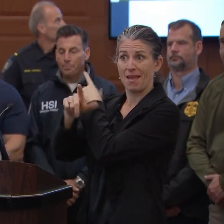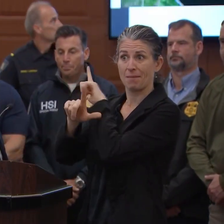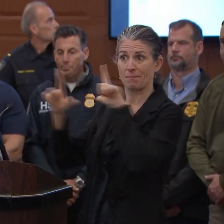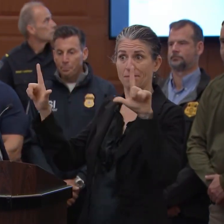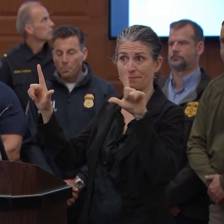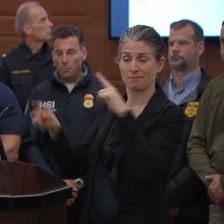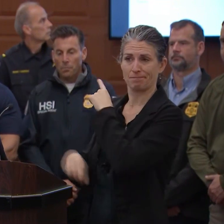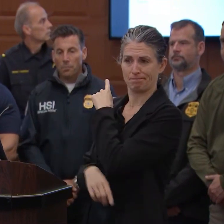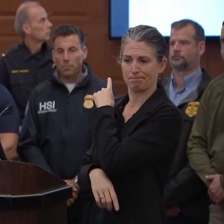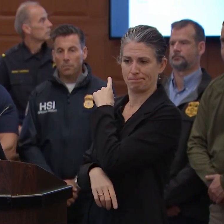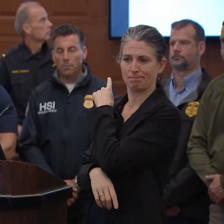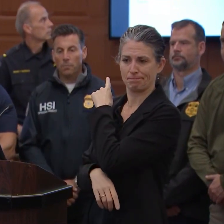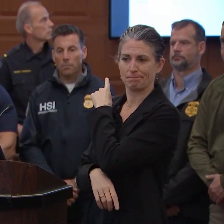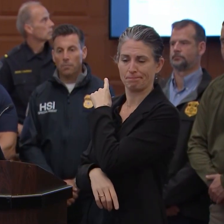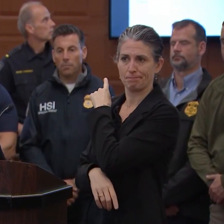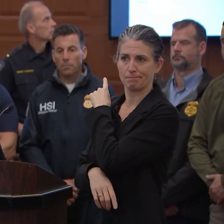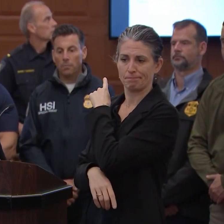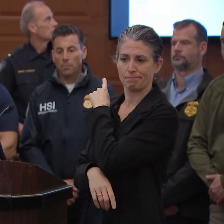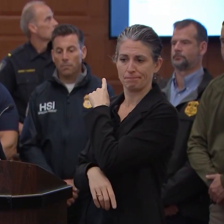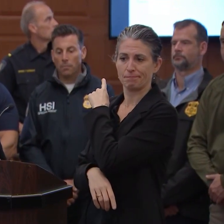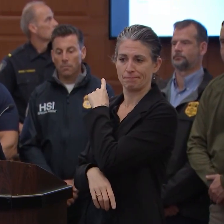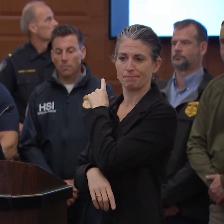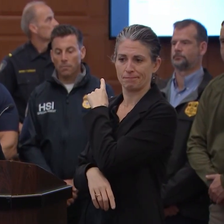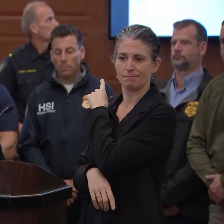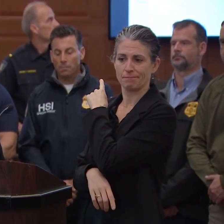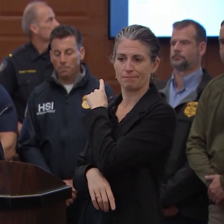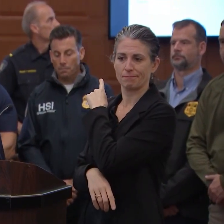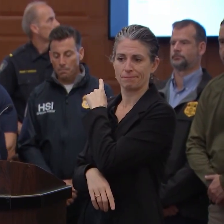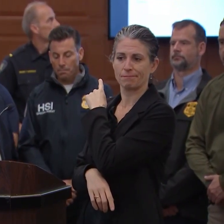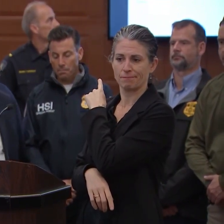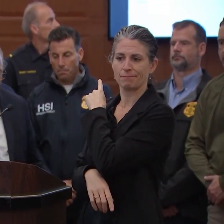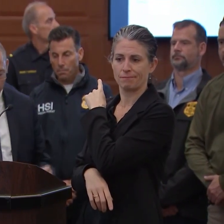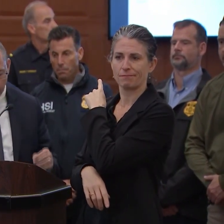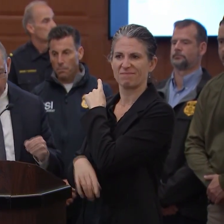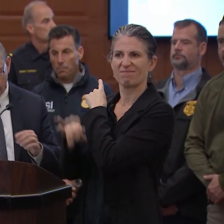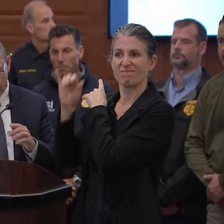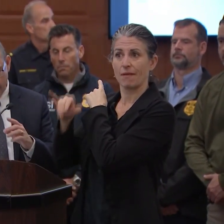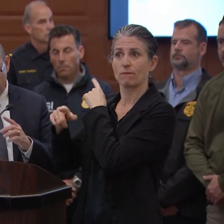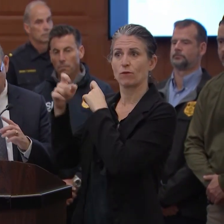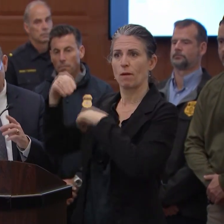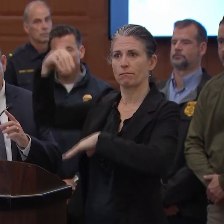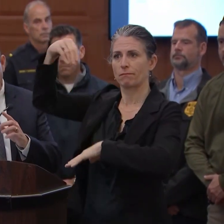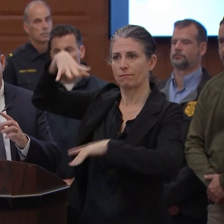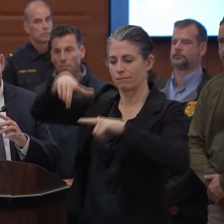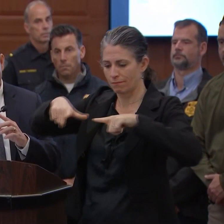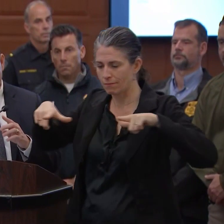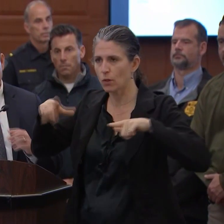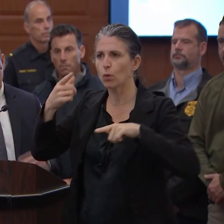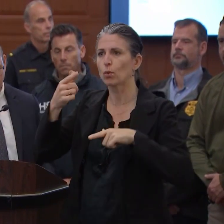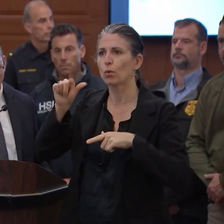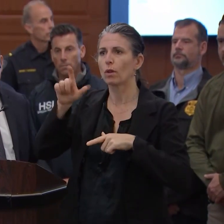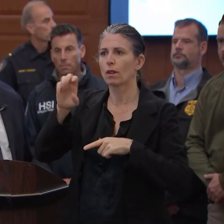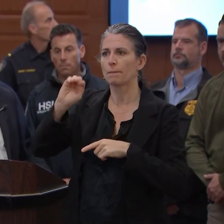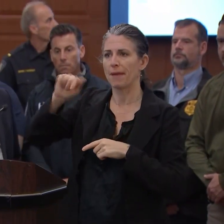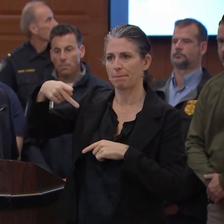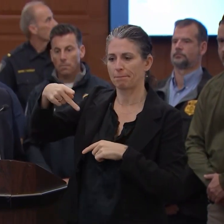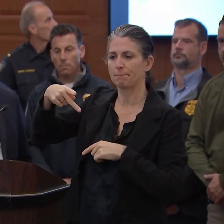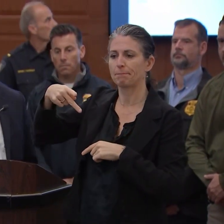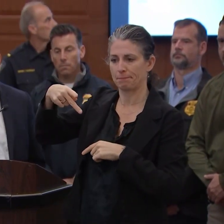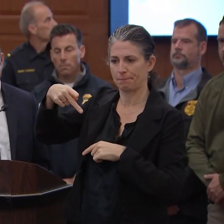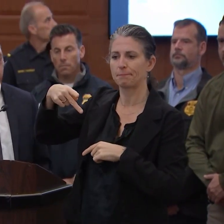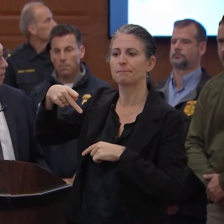should show a map, a Google map location of where the Maine Recycling Corporation is located